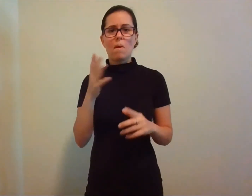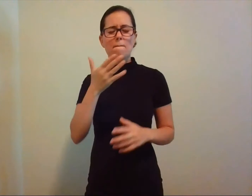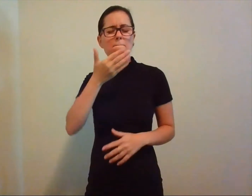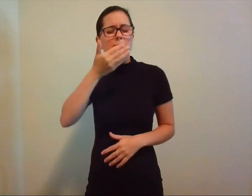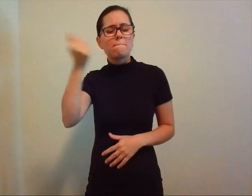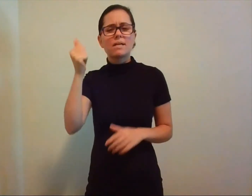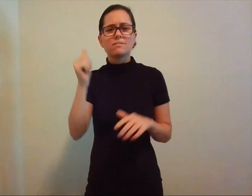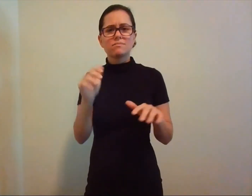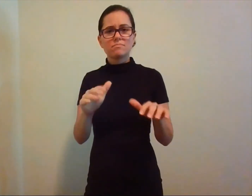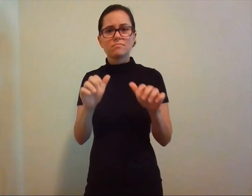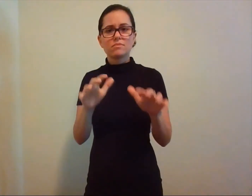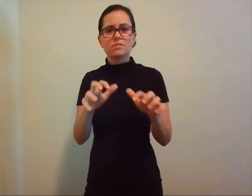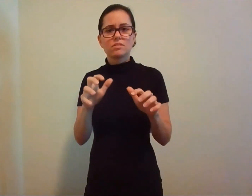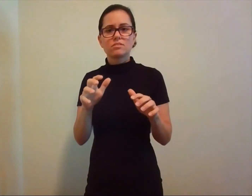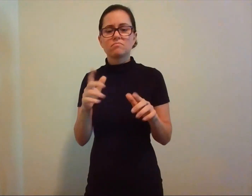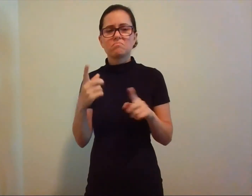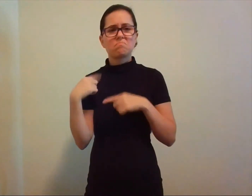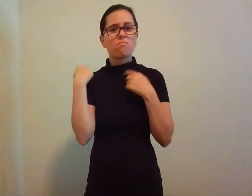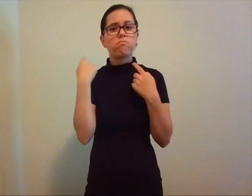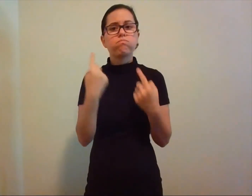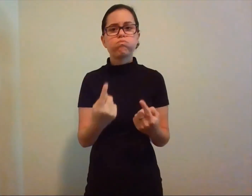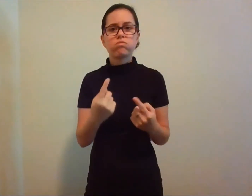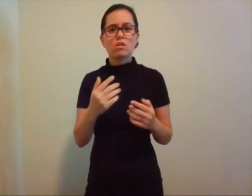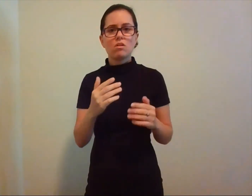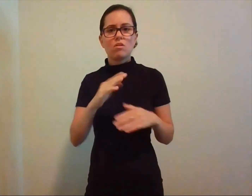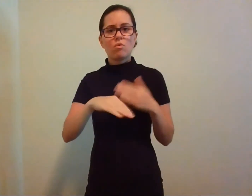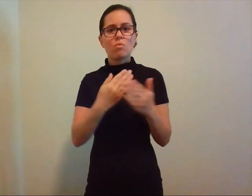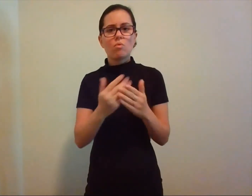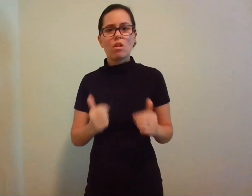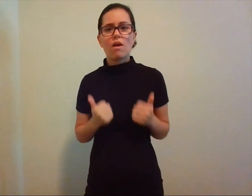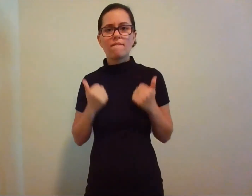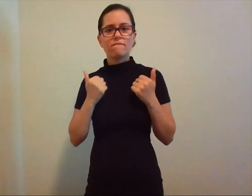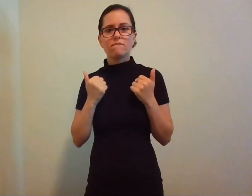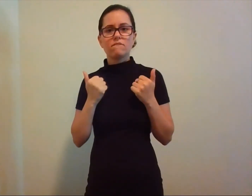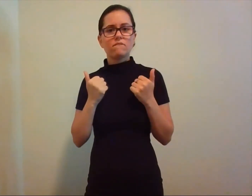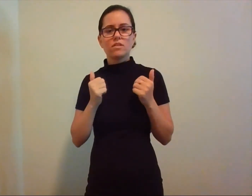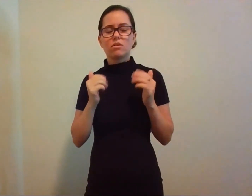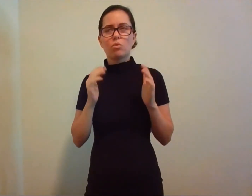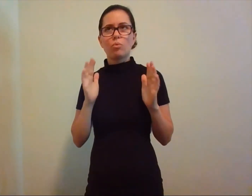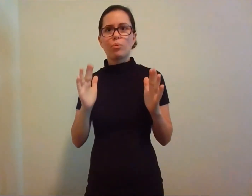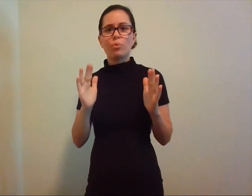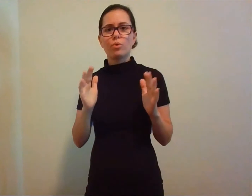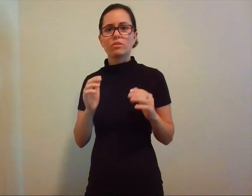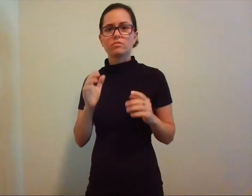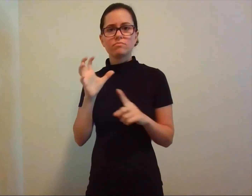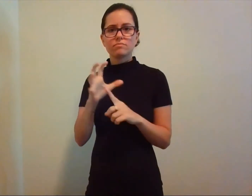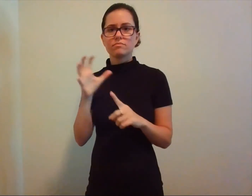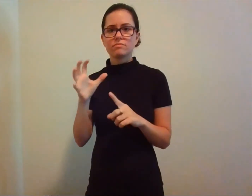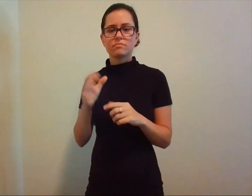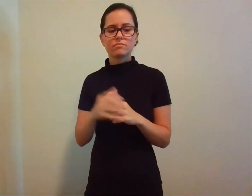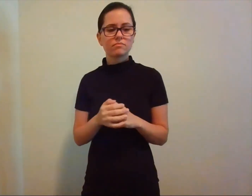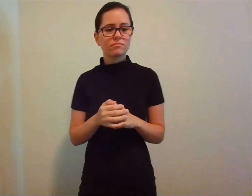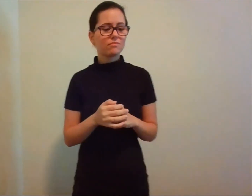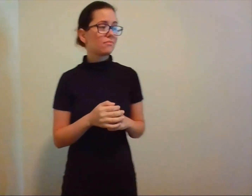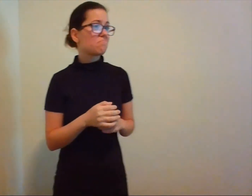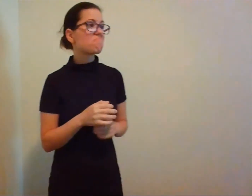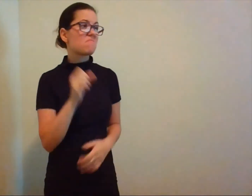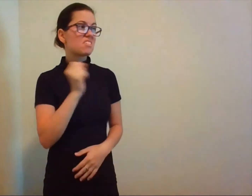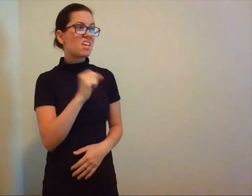a massage sexual, which is the weird thing. But isn't there subconscious sexual component? That's the George. Because the